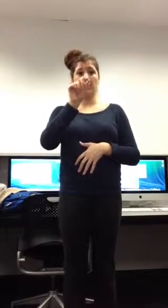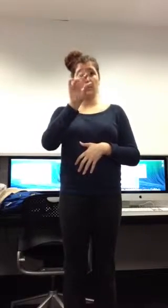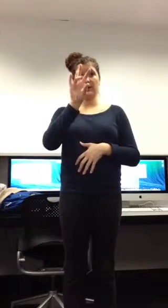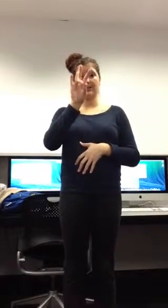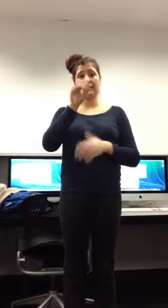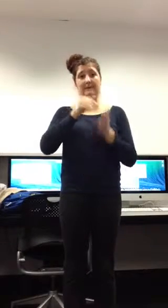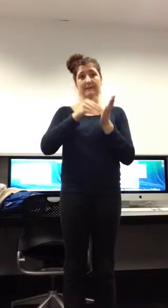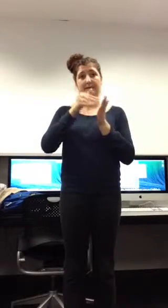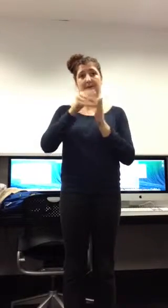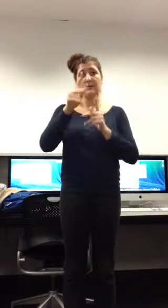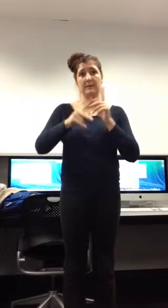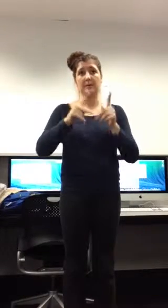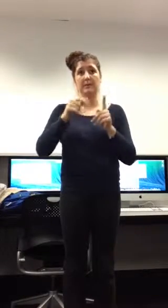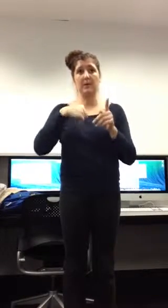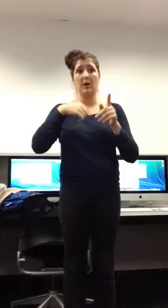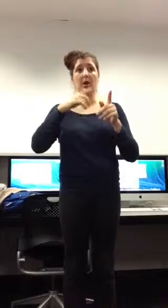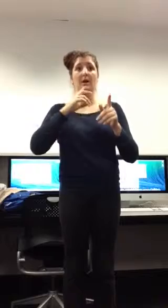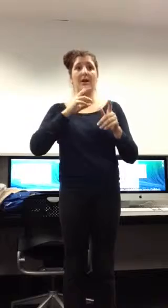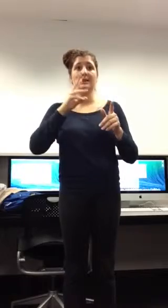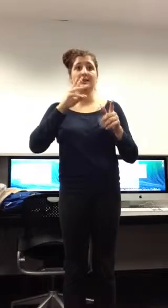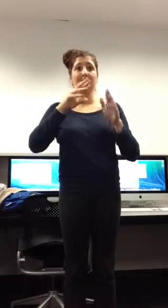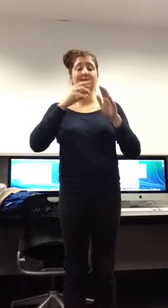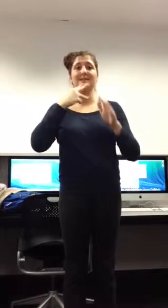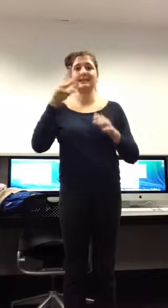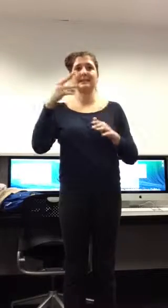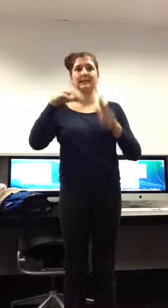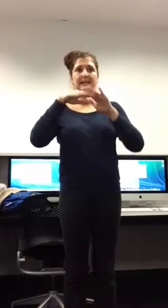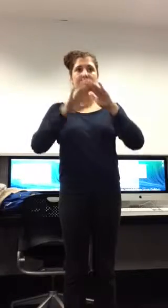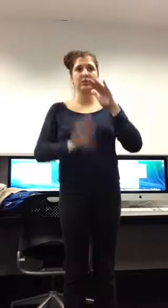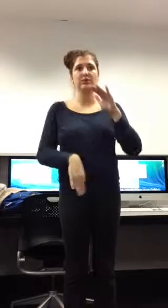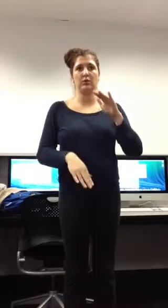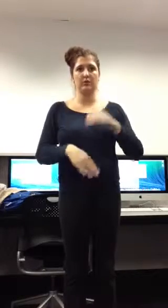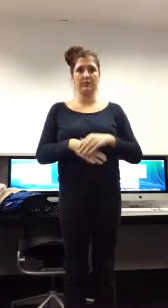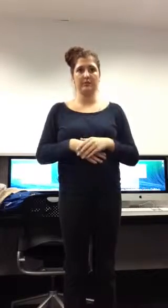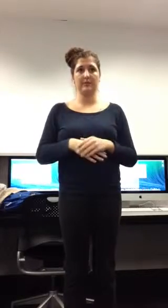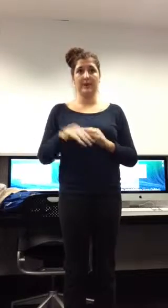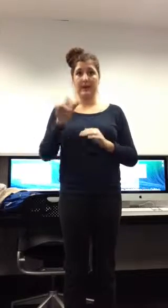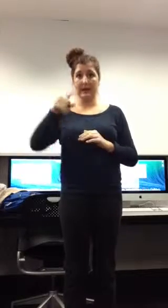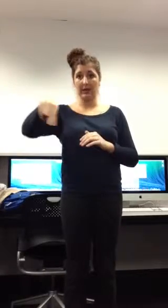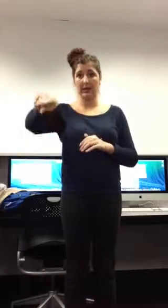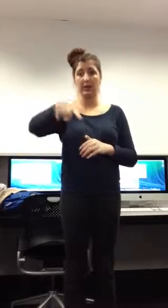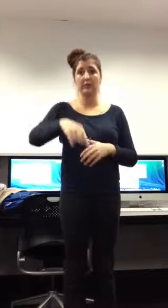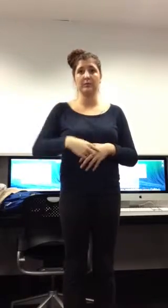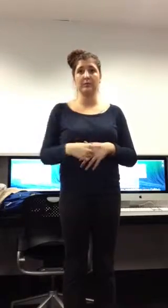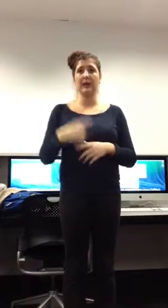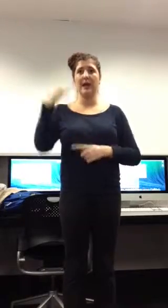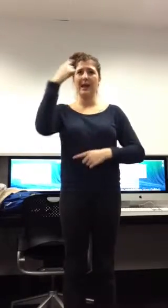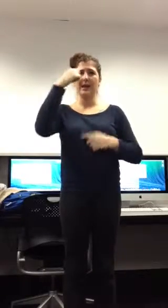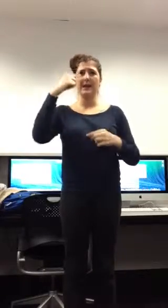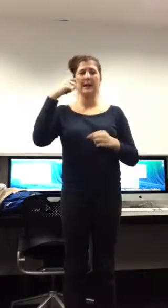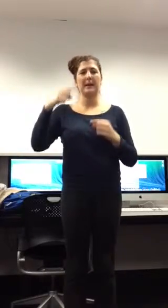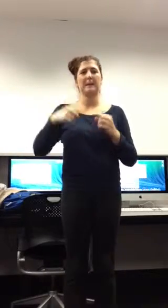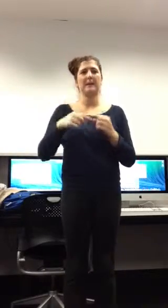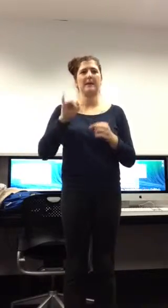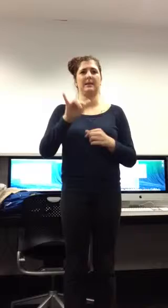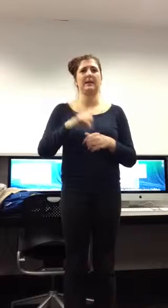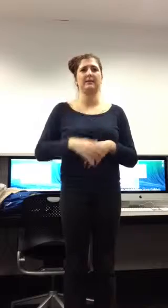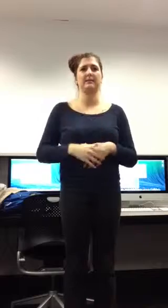were under the age of 16 years old, like yourselves. Think about that for a second. 1.7